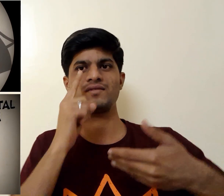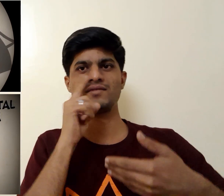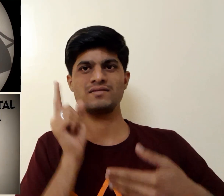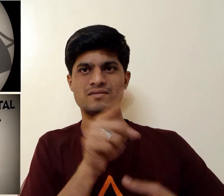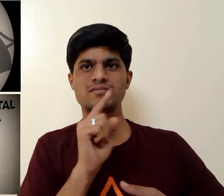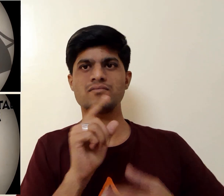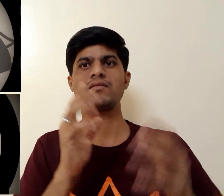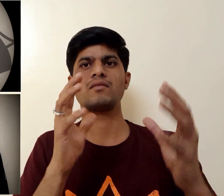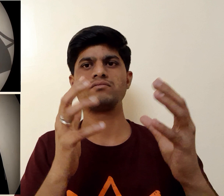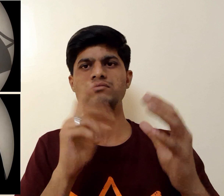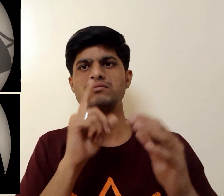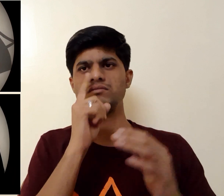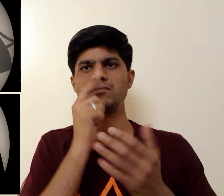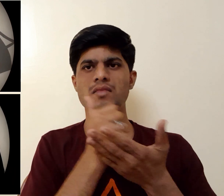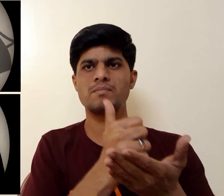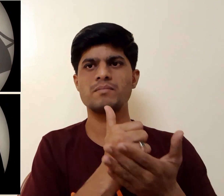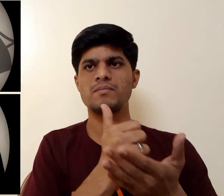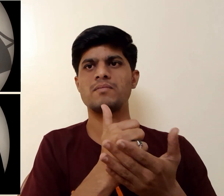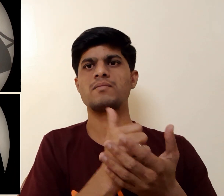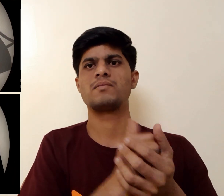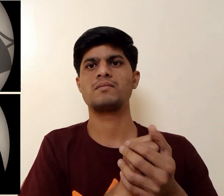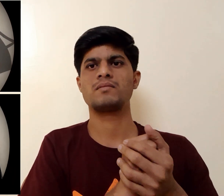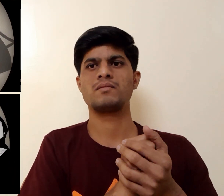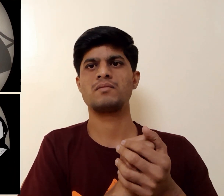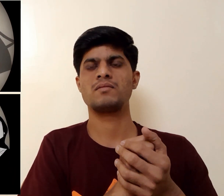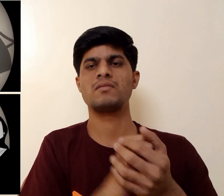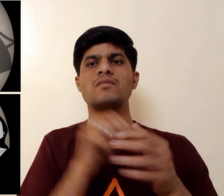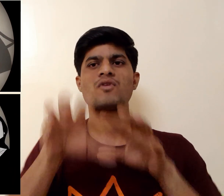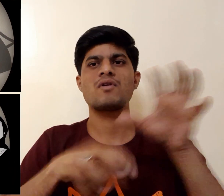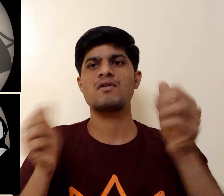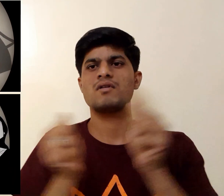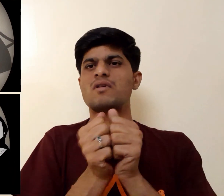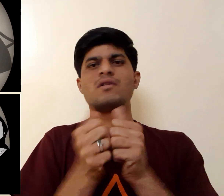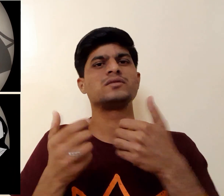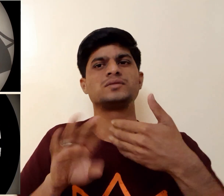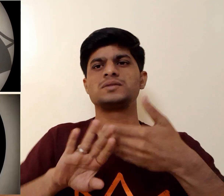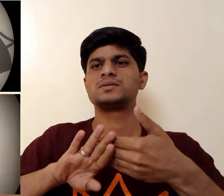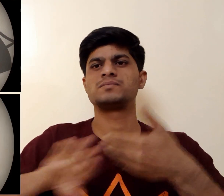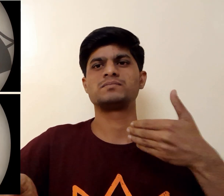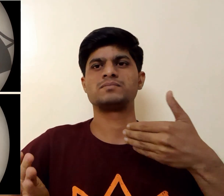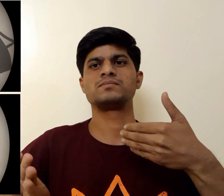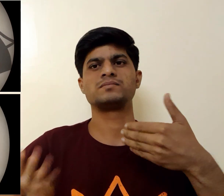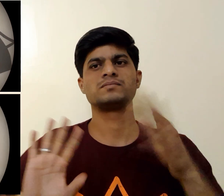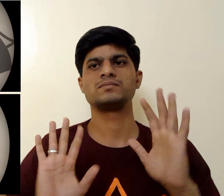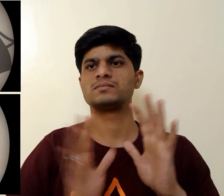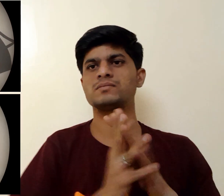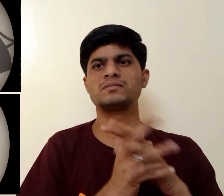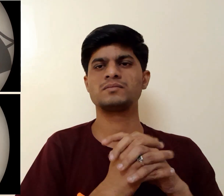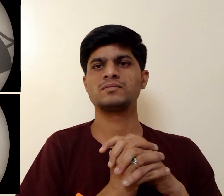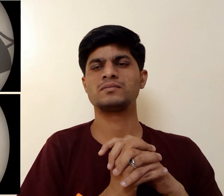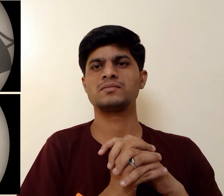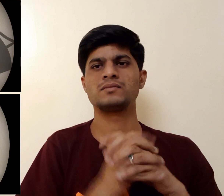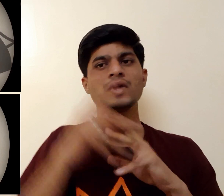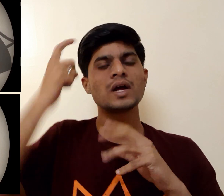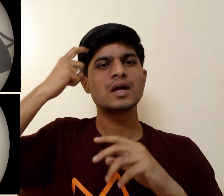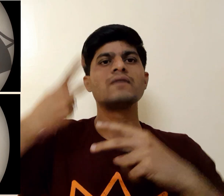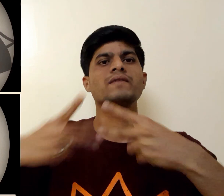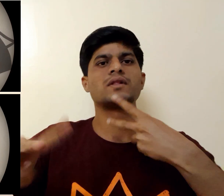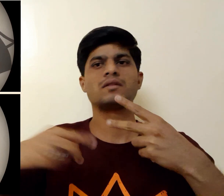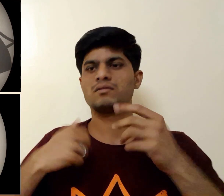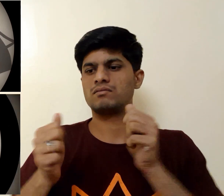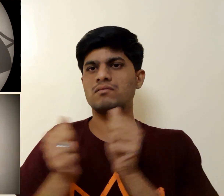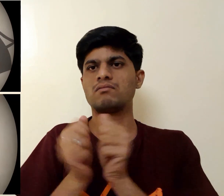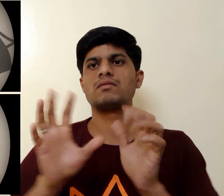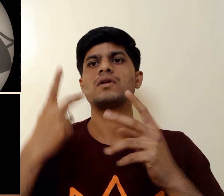prefrontal cortex, which is what separates us from other animals. This is where decision-making and impulse control